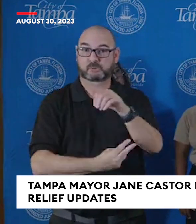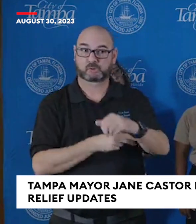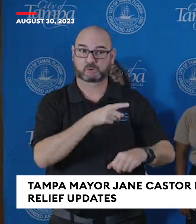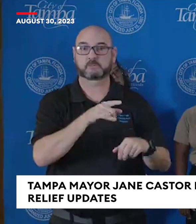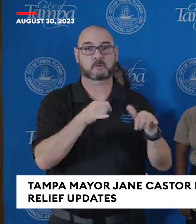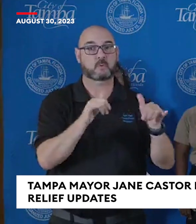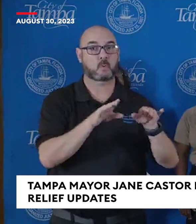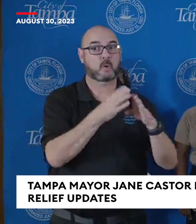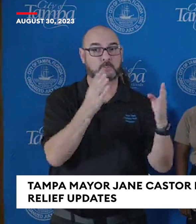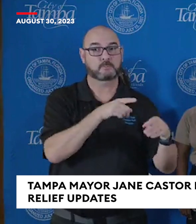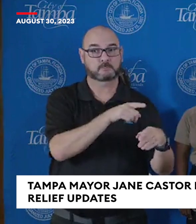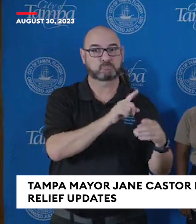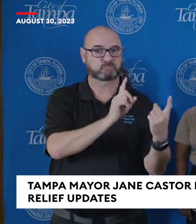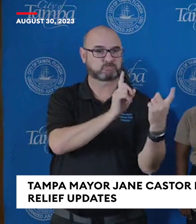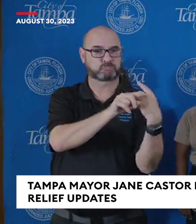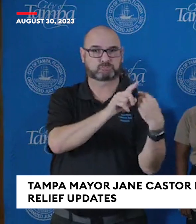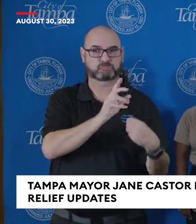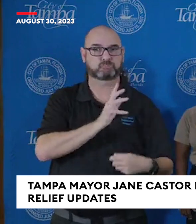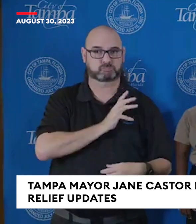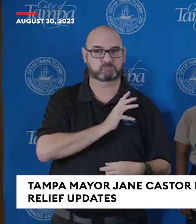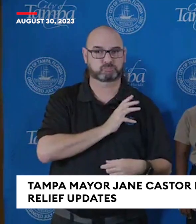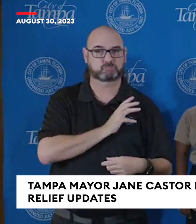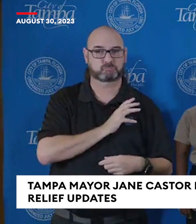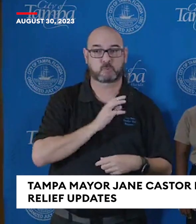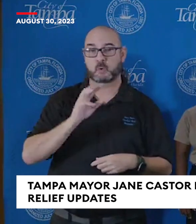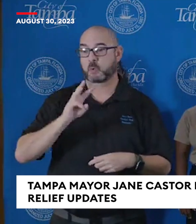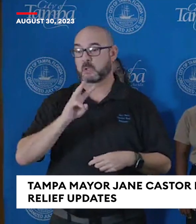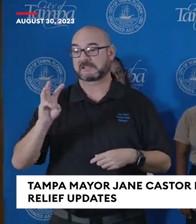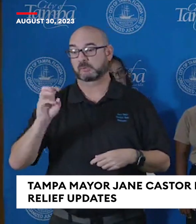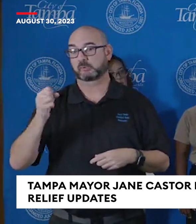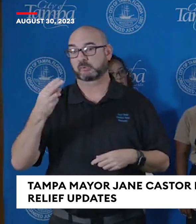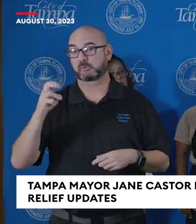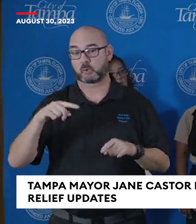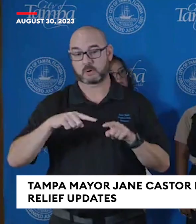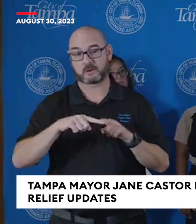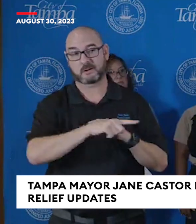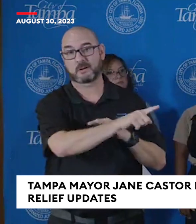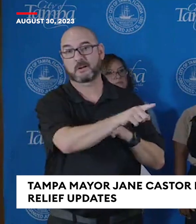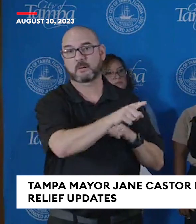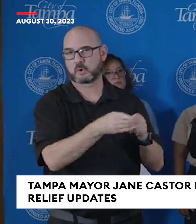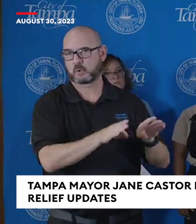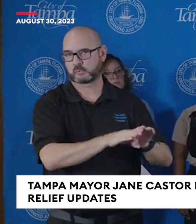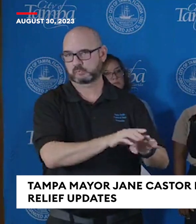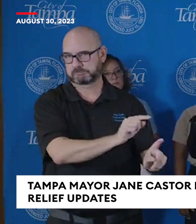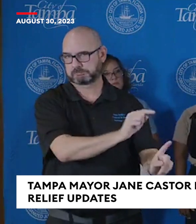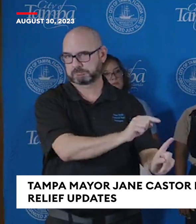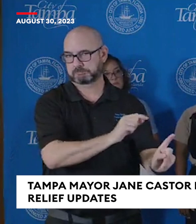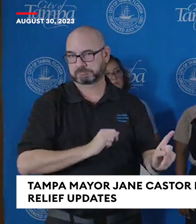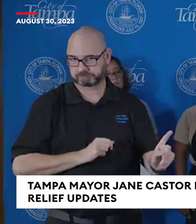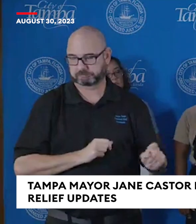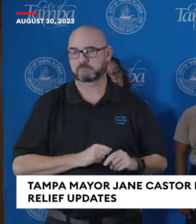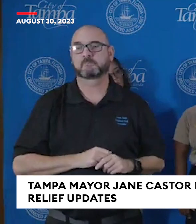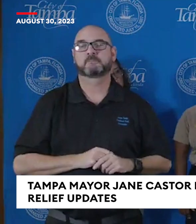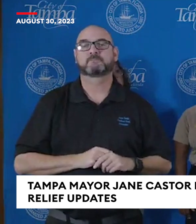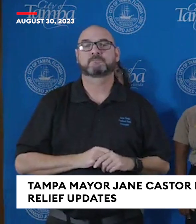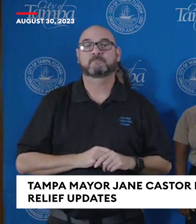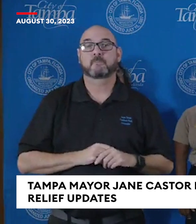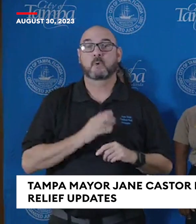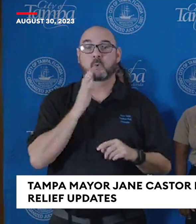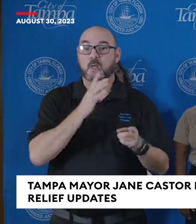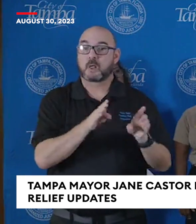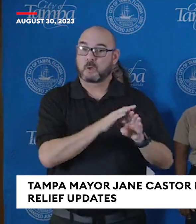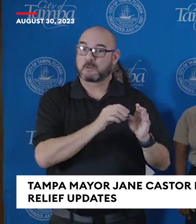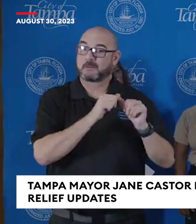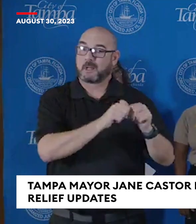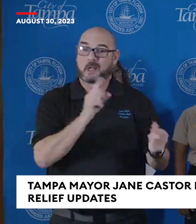Shore off-ramp. That's closed right now, and these closures more than likely will stay in effect until about 5